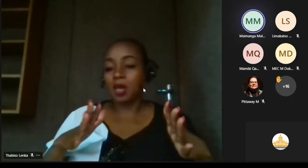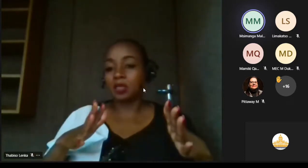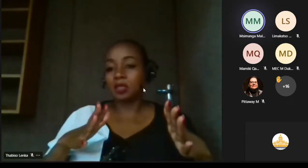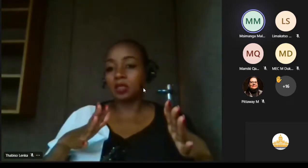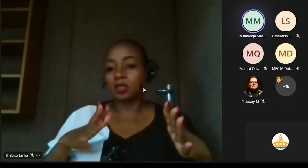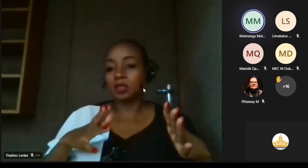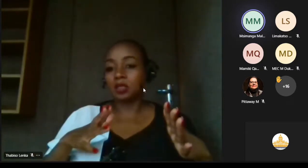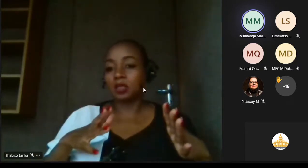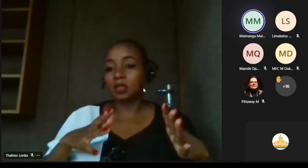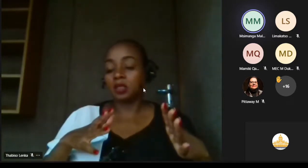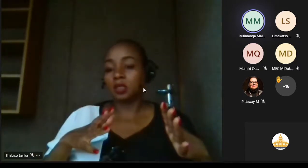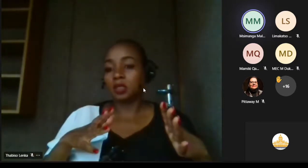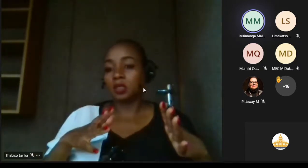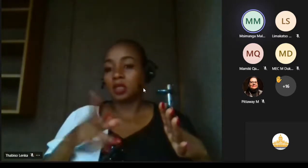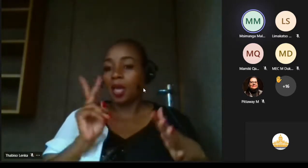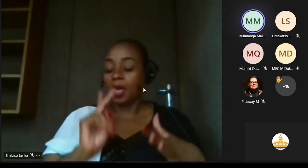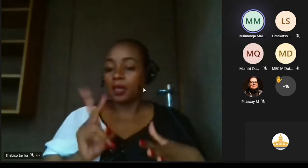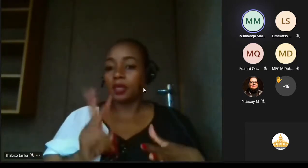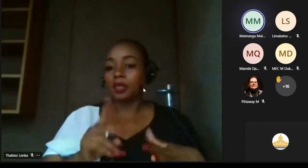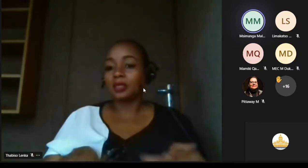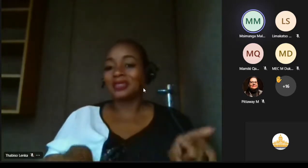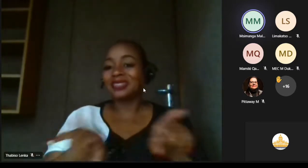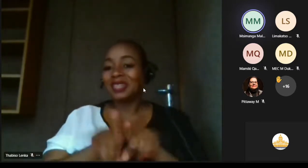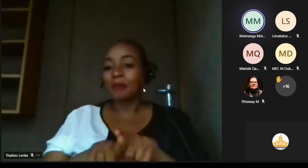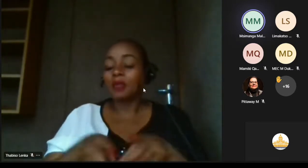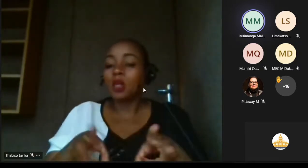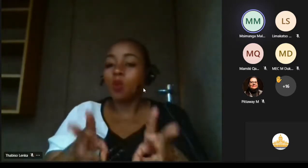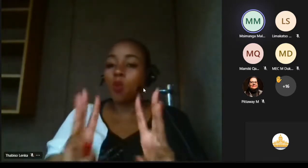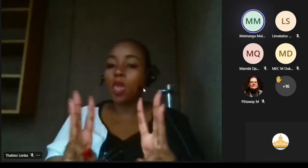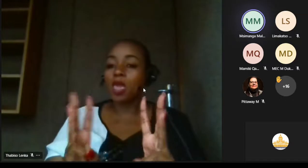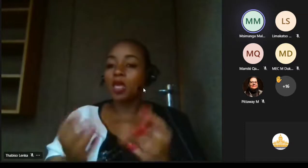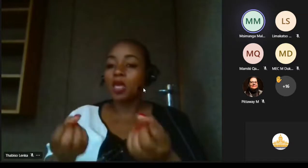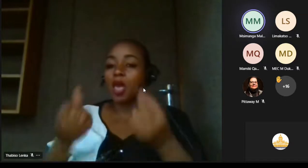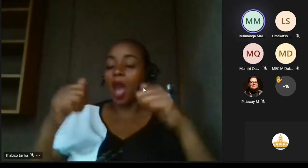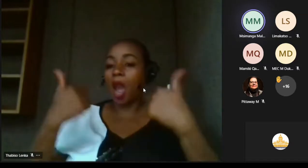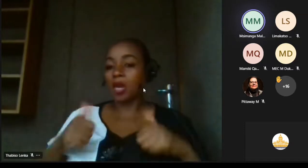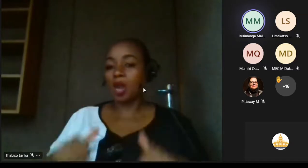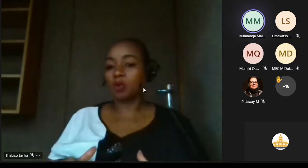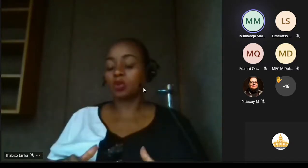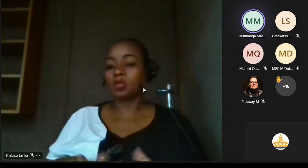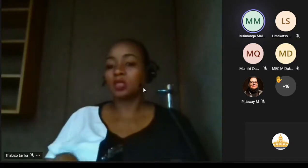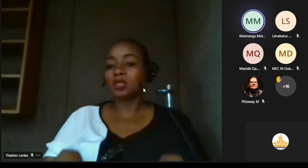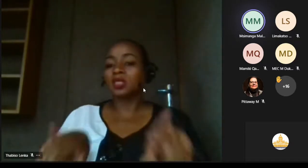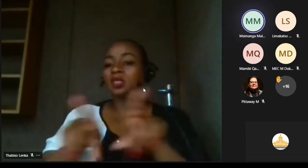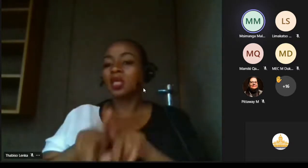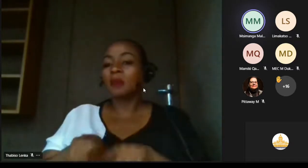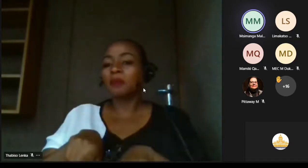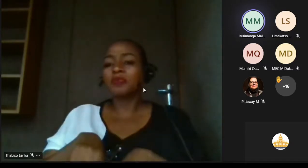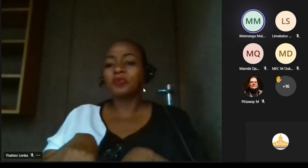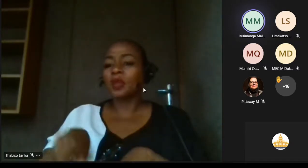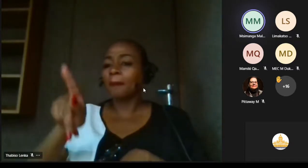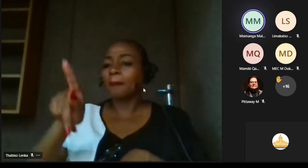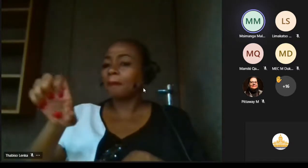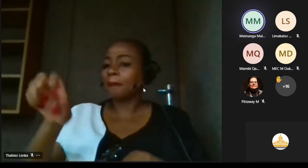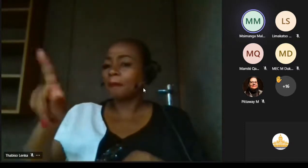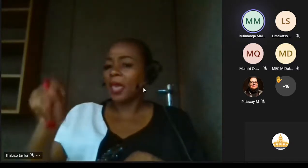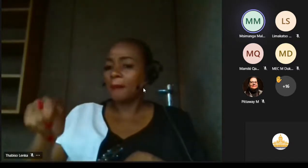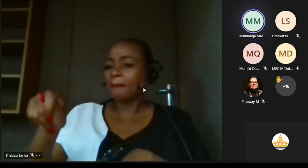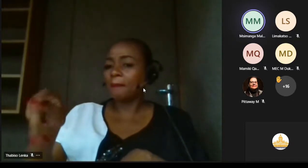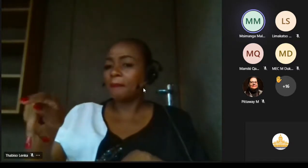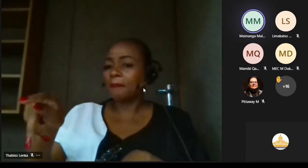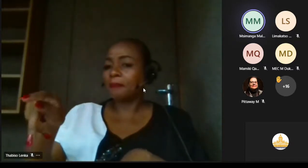nngwe ya bobedi re na le billing system e wrong re tlholwa le ke bo pep store re hlolwa le ke bo Ackermans ba kgona ngwe tseba gore